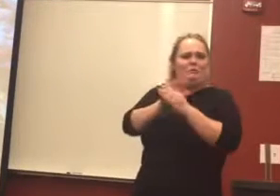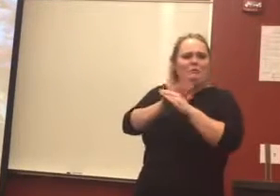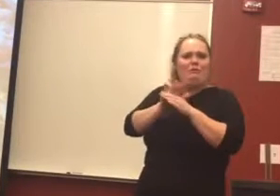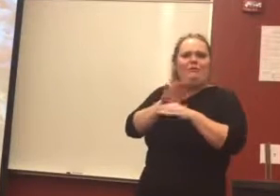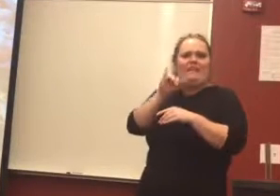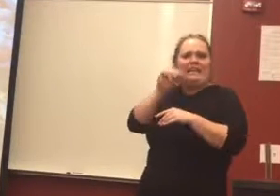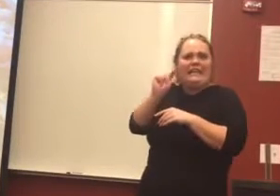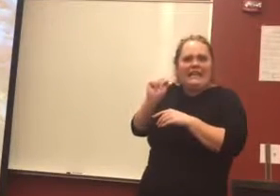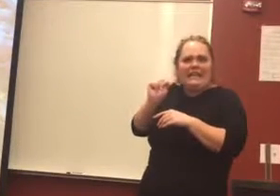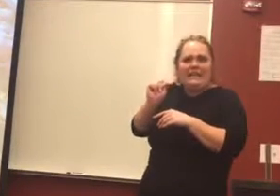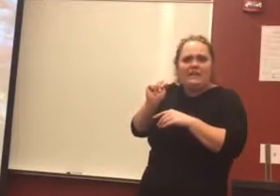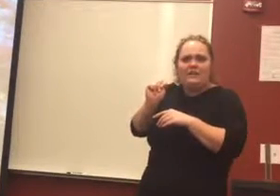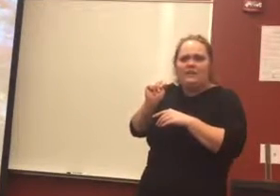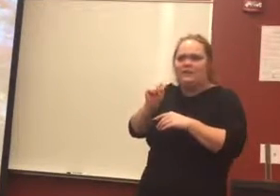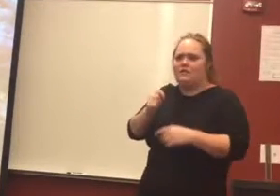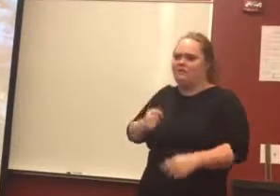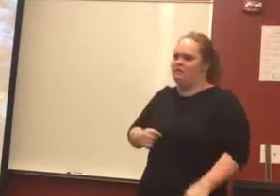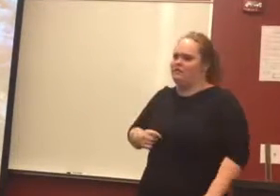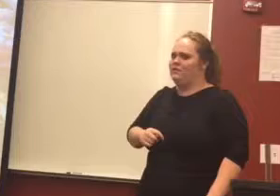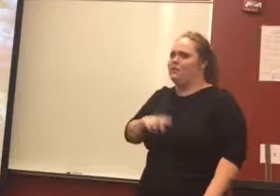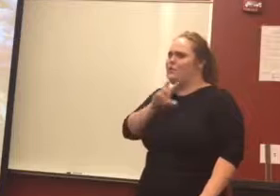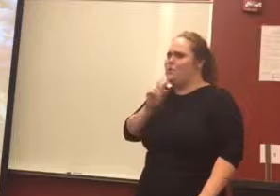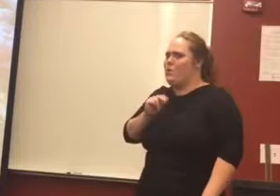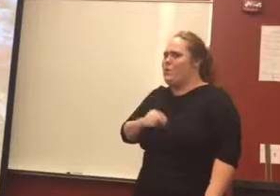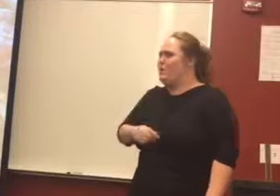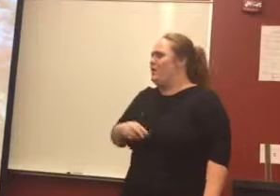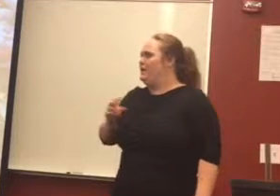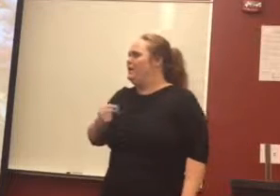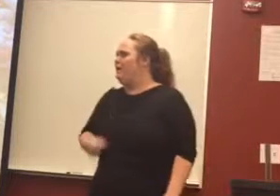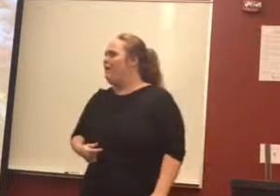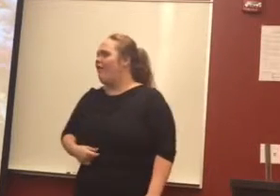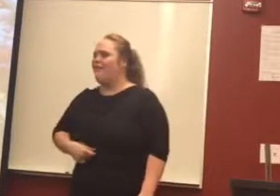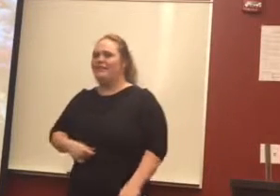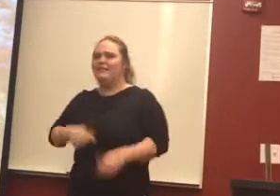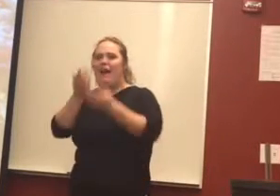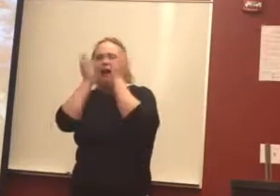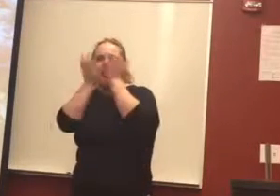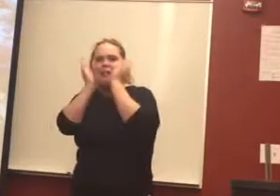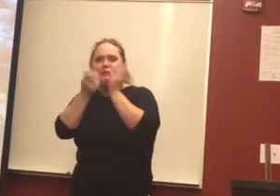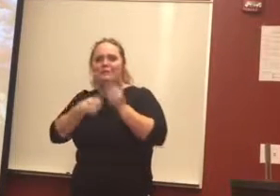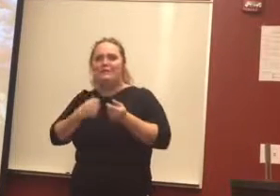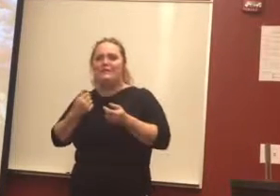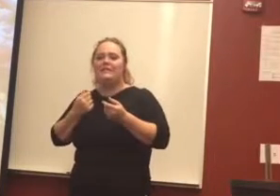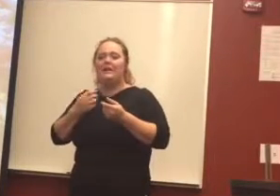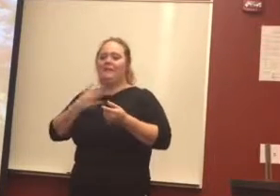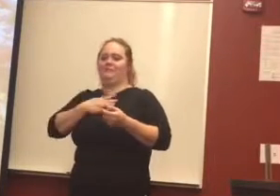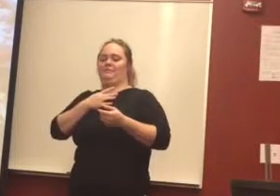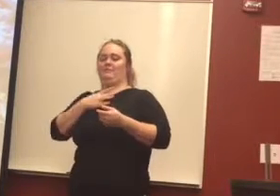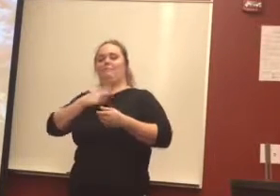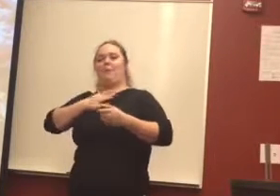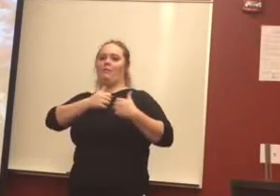Nope. Kyle took me to a Halloween store yesterday. I said, do you know what's in a Halloween store? Okay,